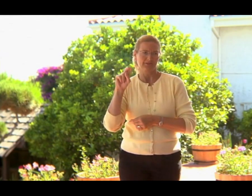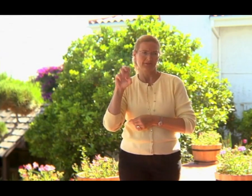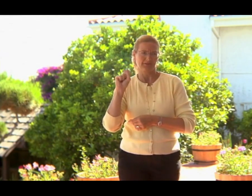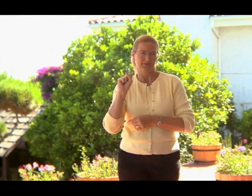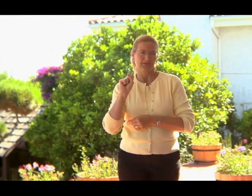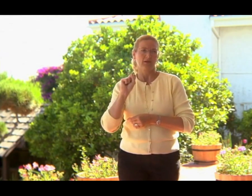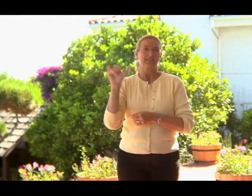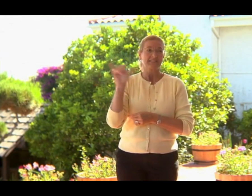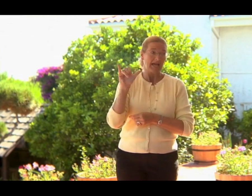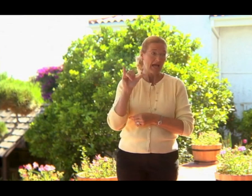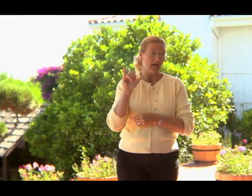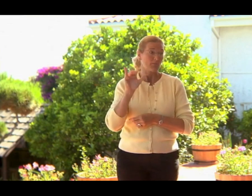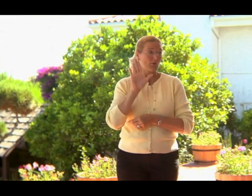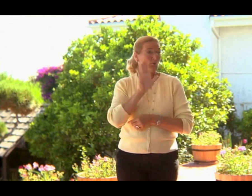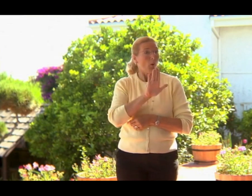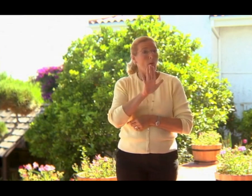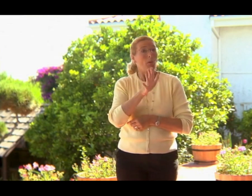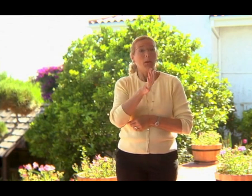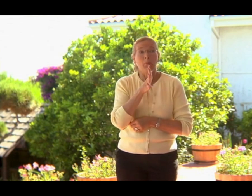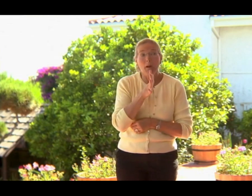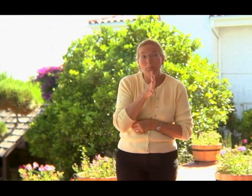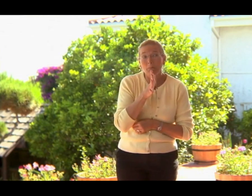as your mom, dad, brothers, and sisters.